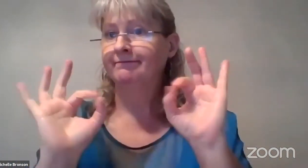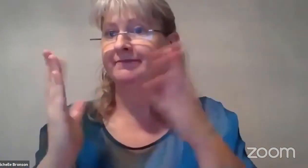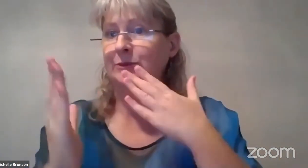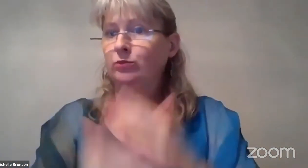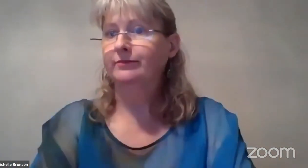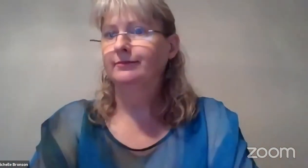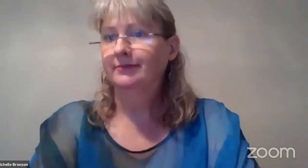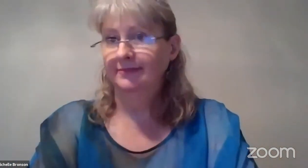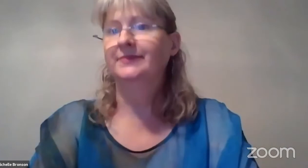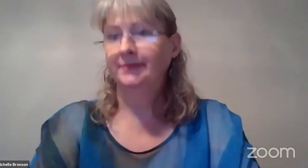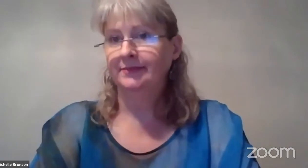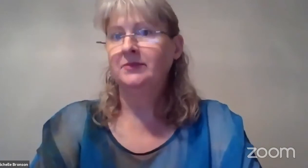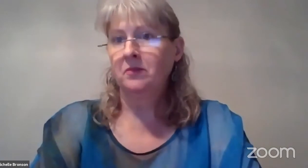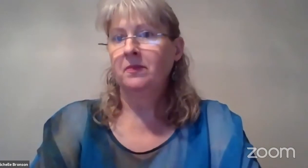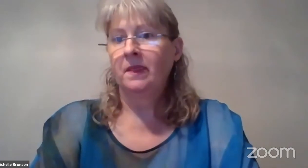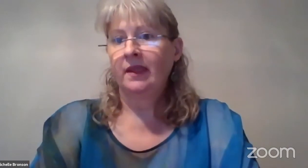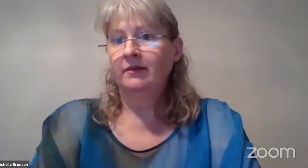for DHHSC. Thank you.